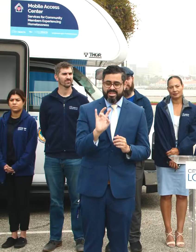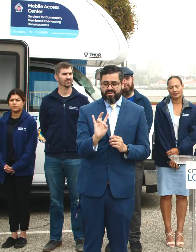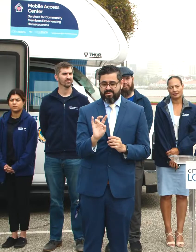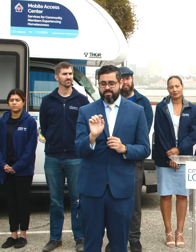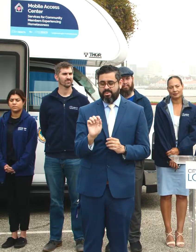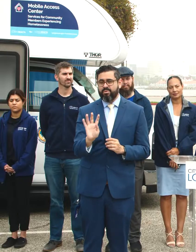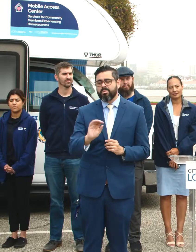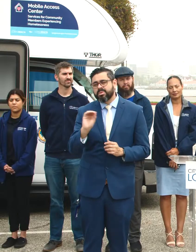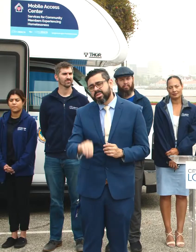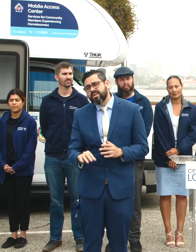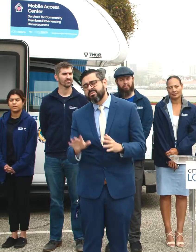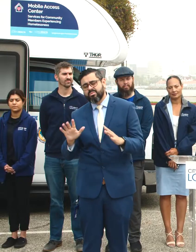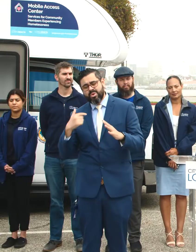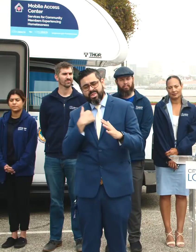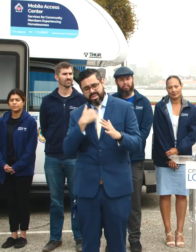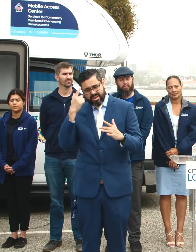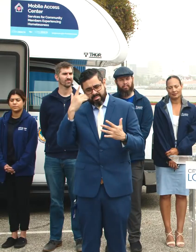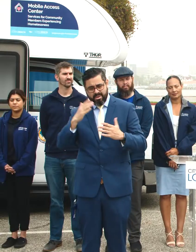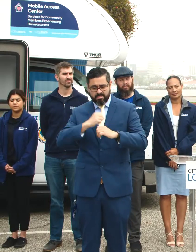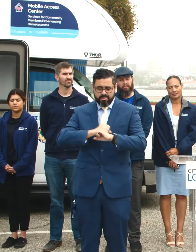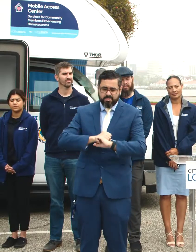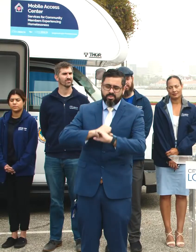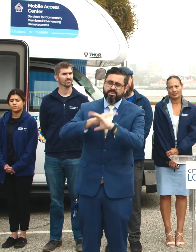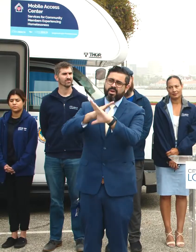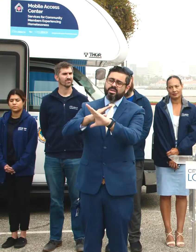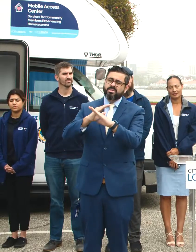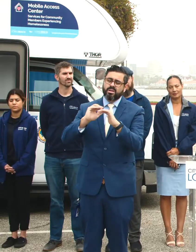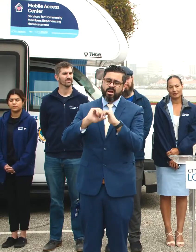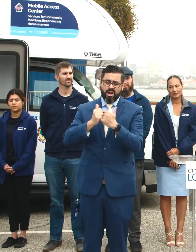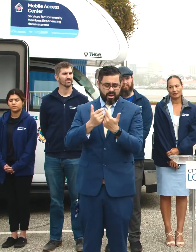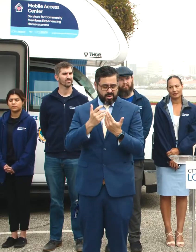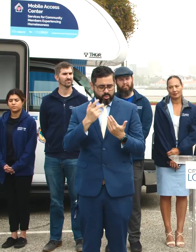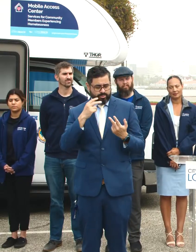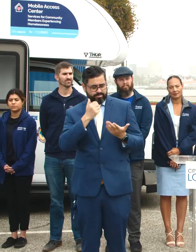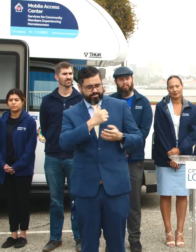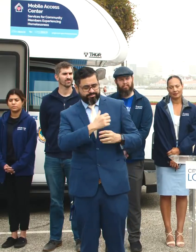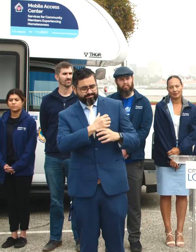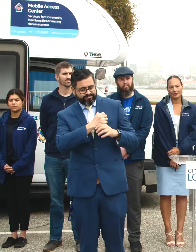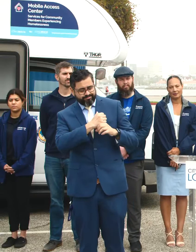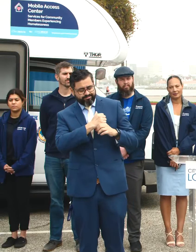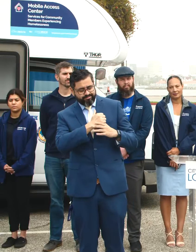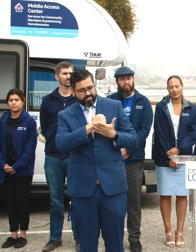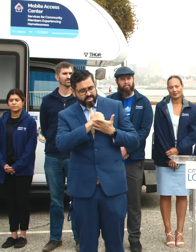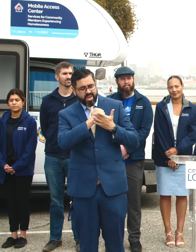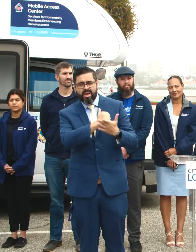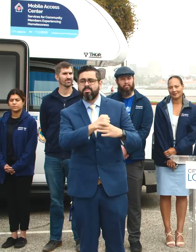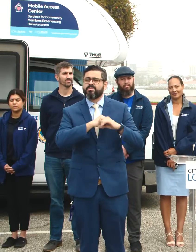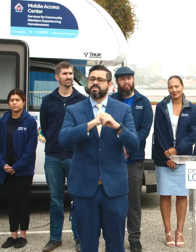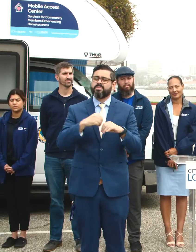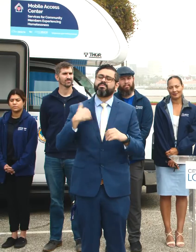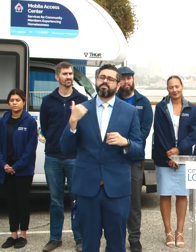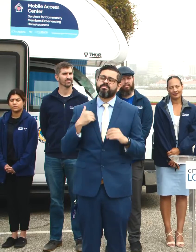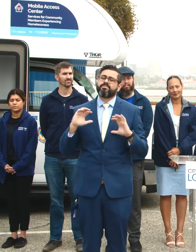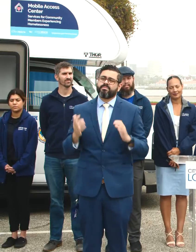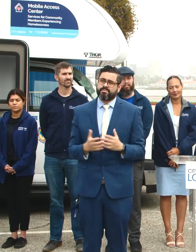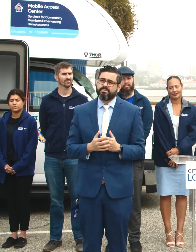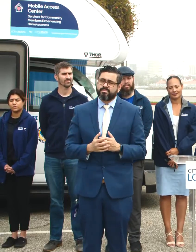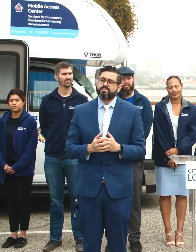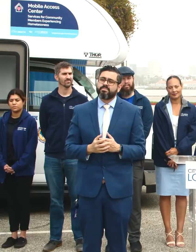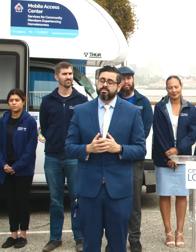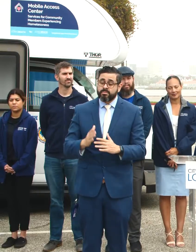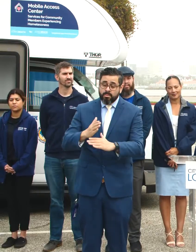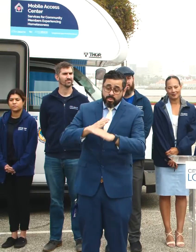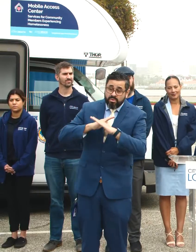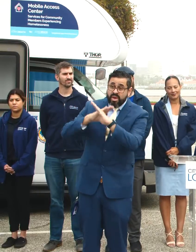7.4%. So when we think about prevention, we really need to start to look at our young population. Prevention is essential to our plan to end